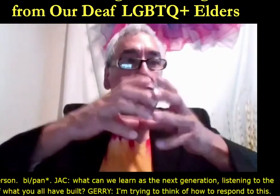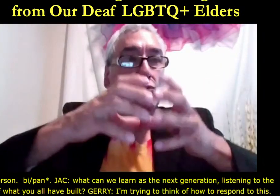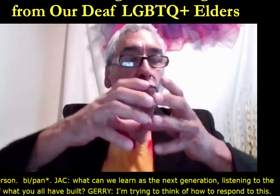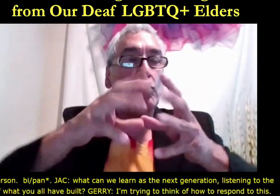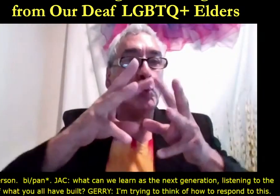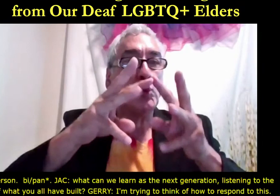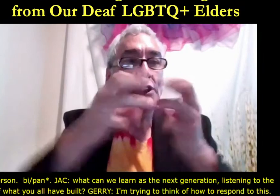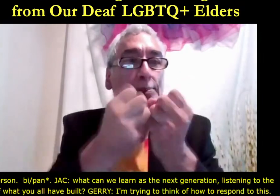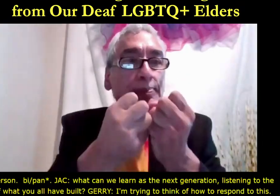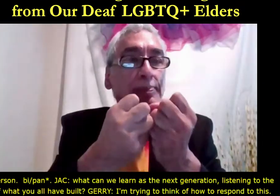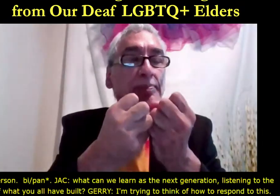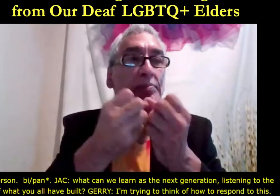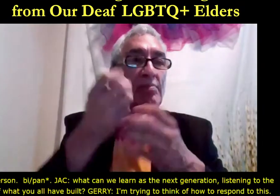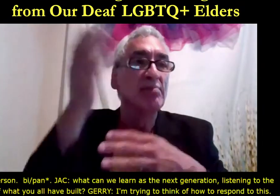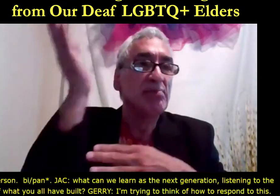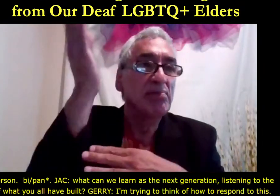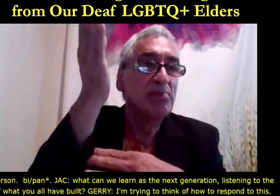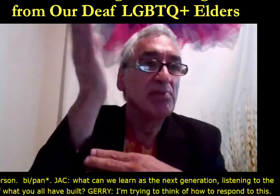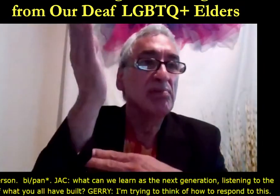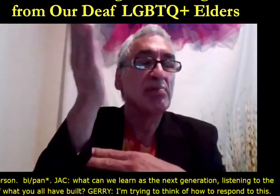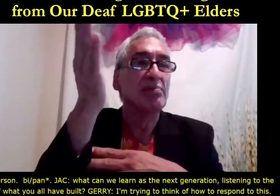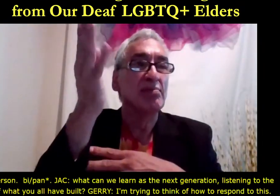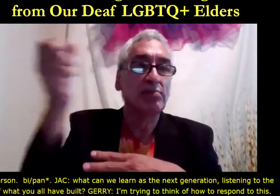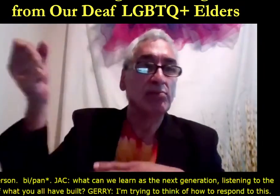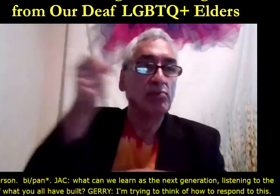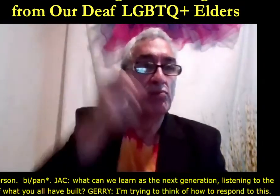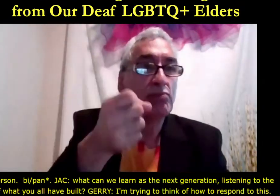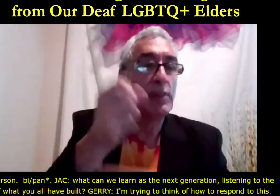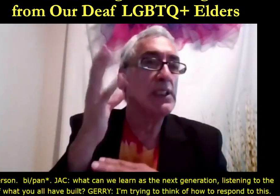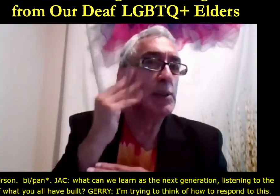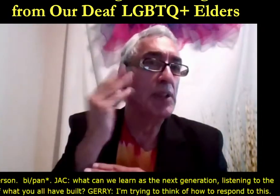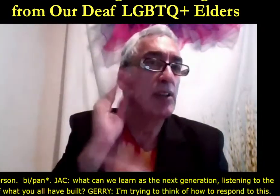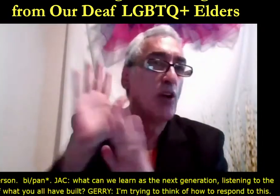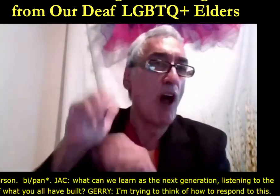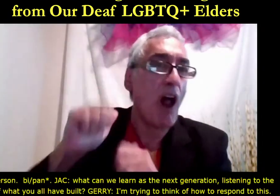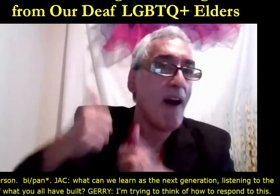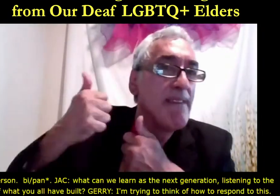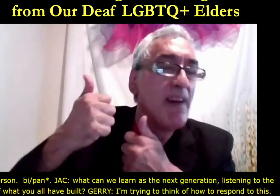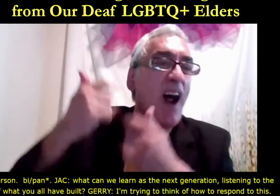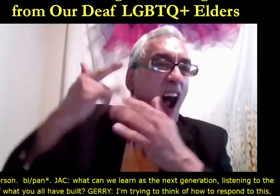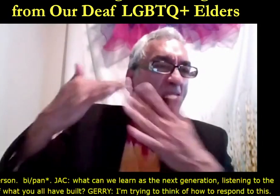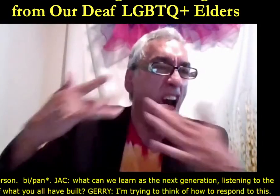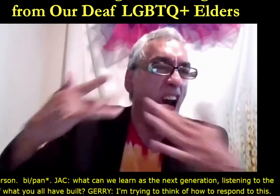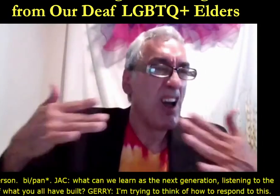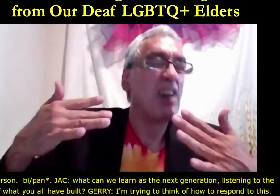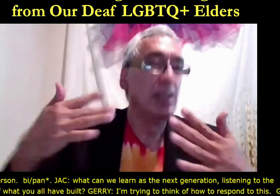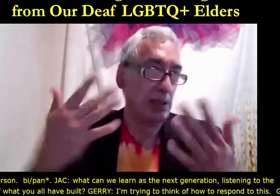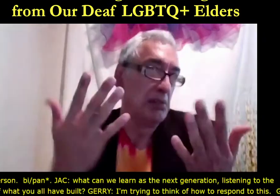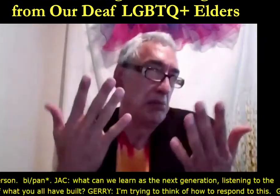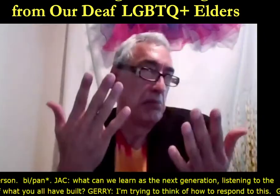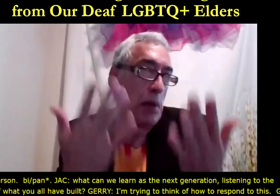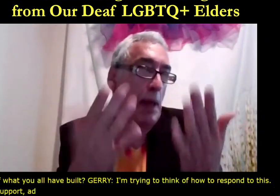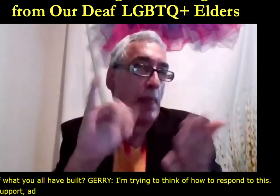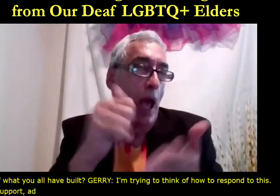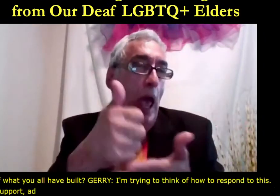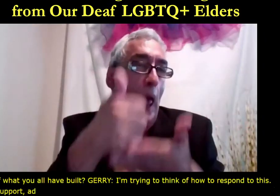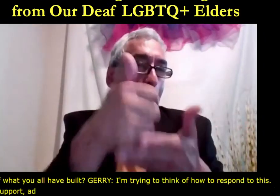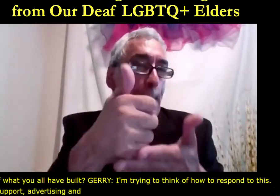kind of advertising and developing workshops and presenters and having those experiences shared